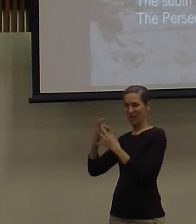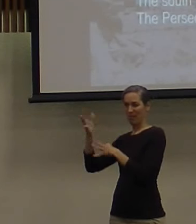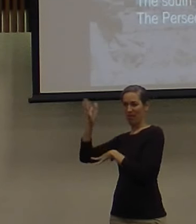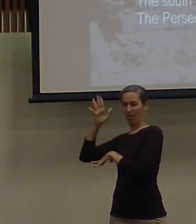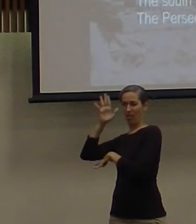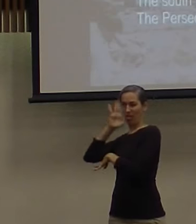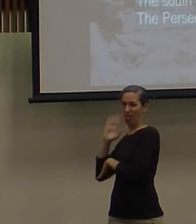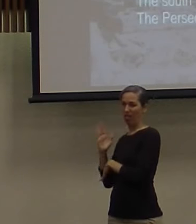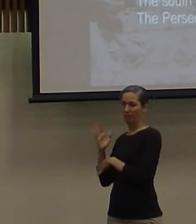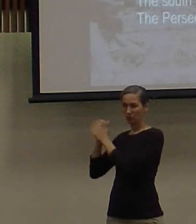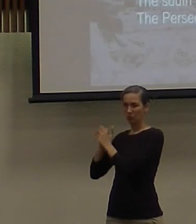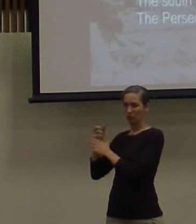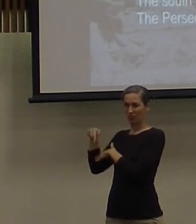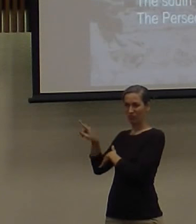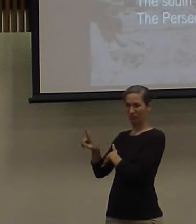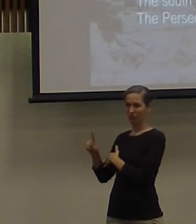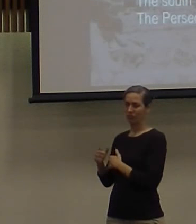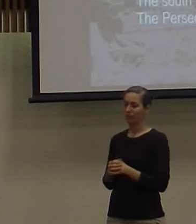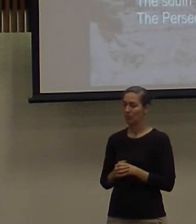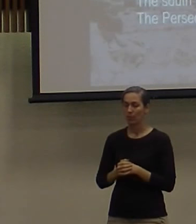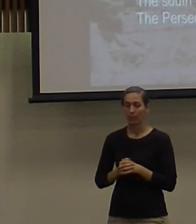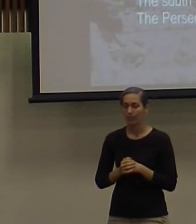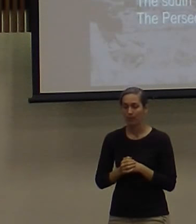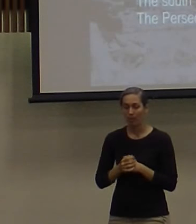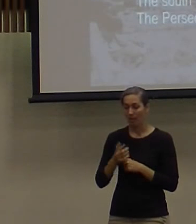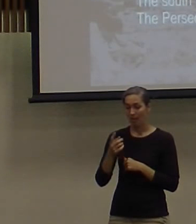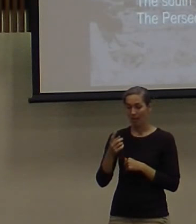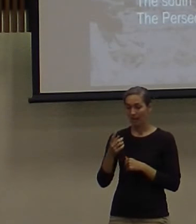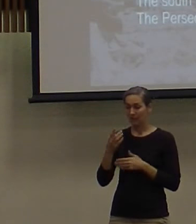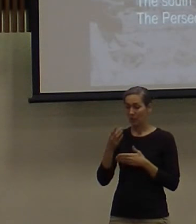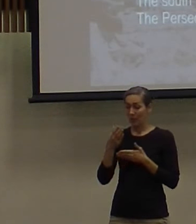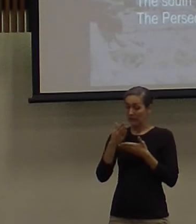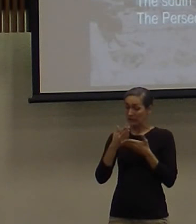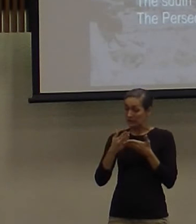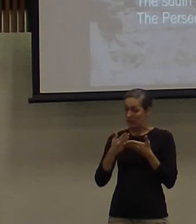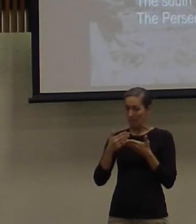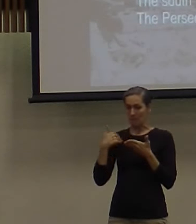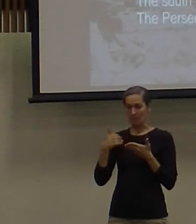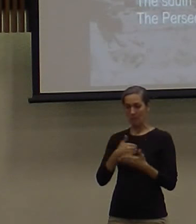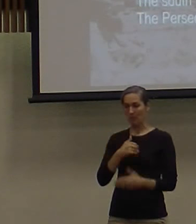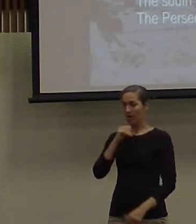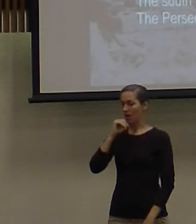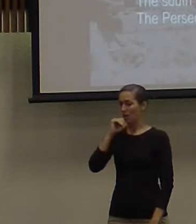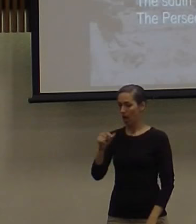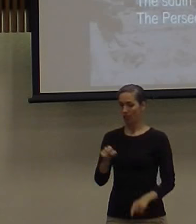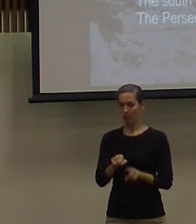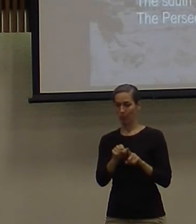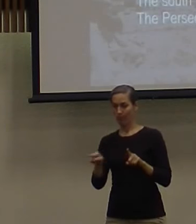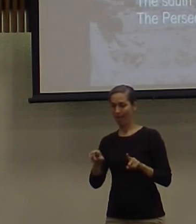they just wonder they would not go back to denomination, but they associate themselves with them